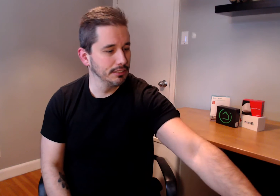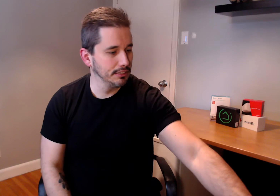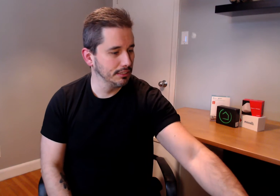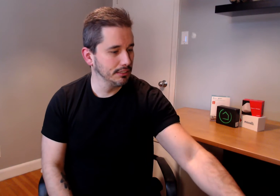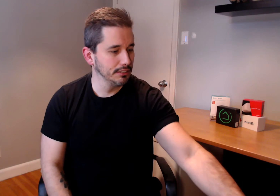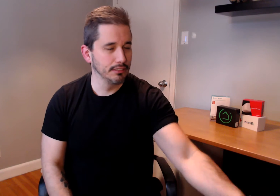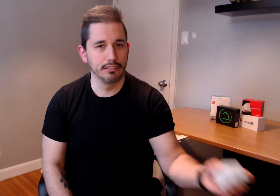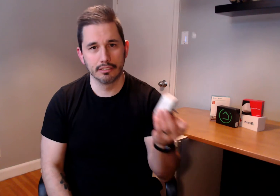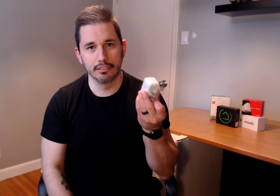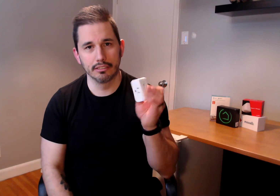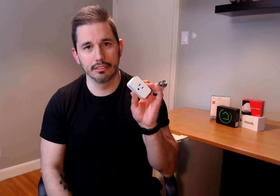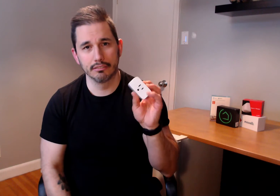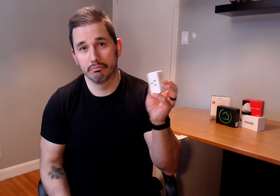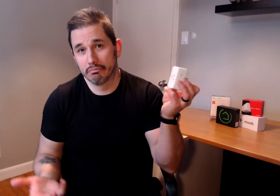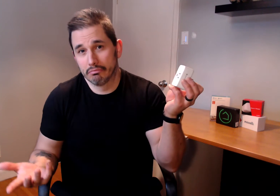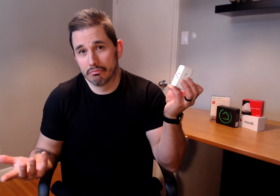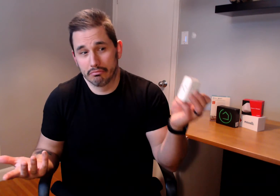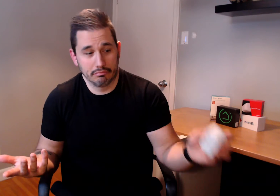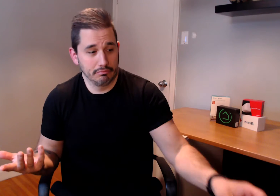not use a smart plug instead?